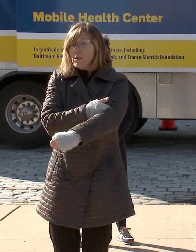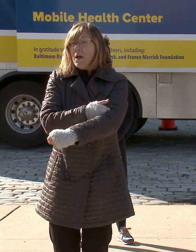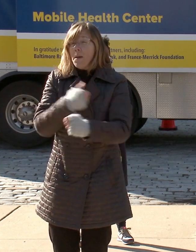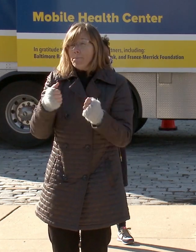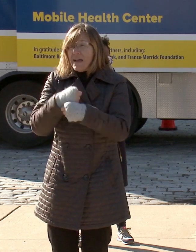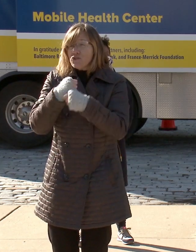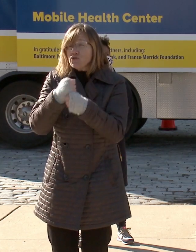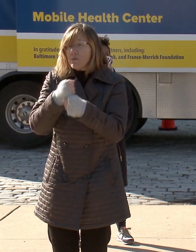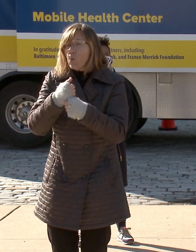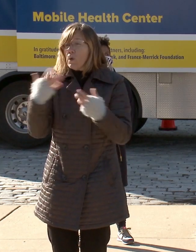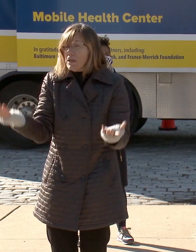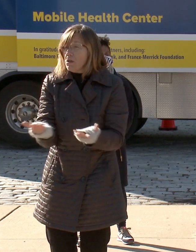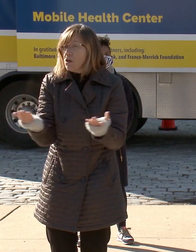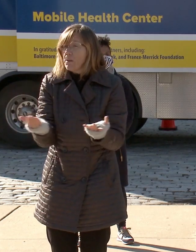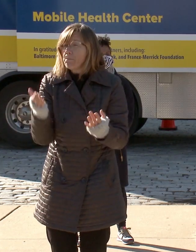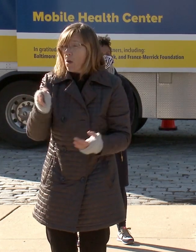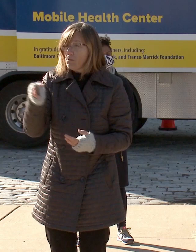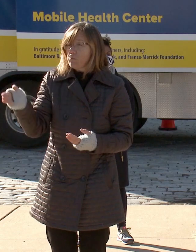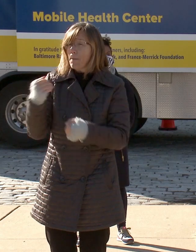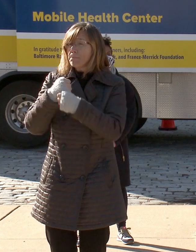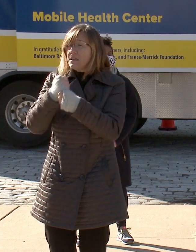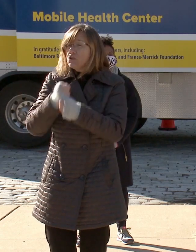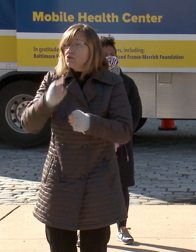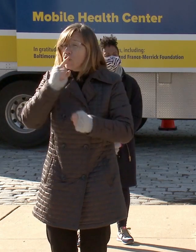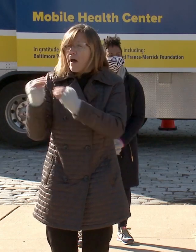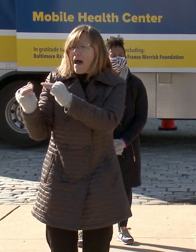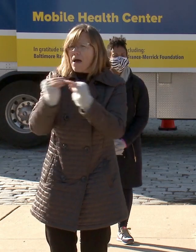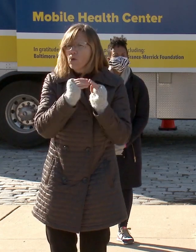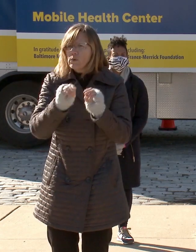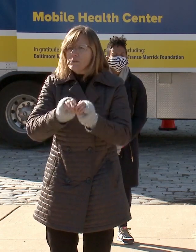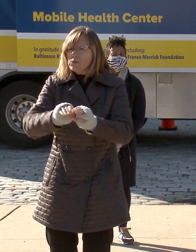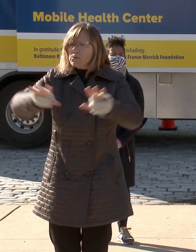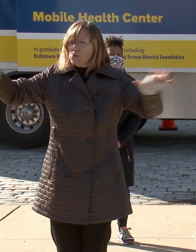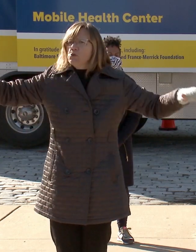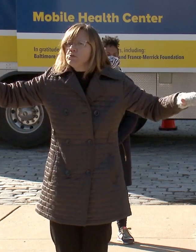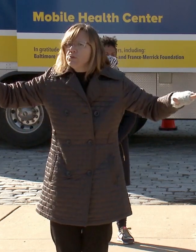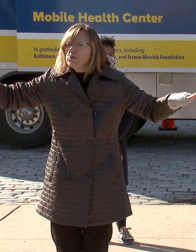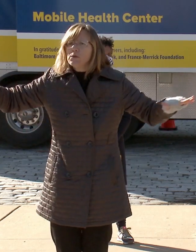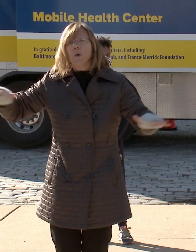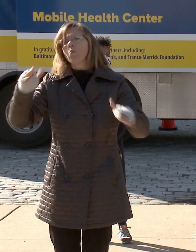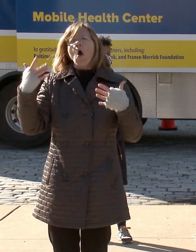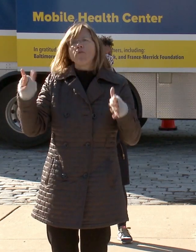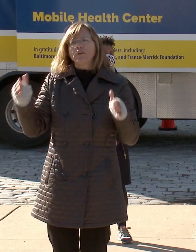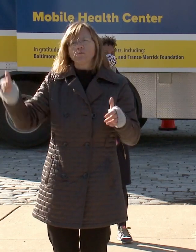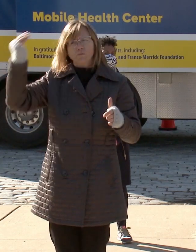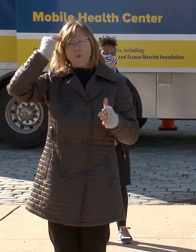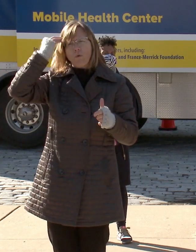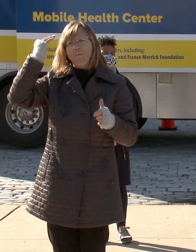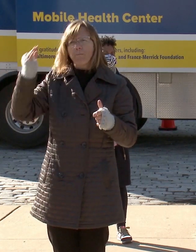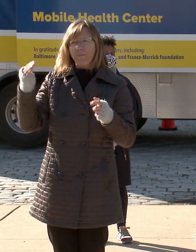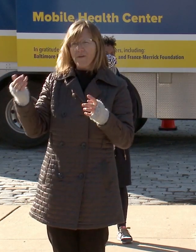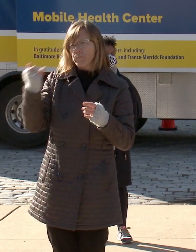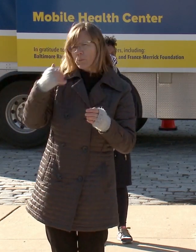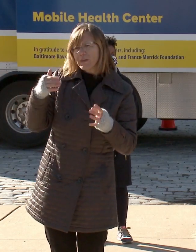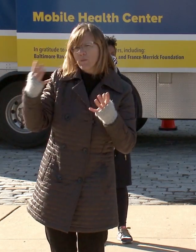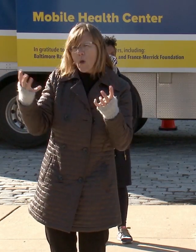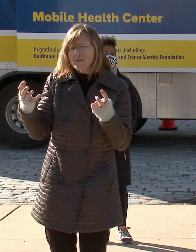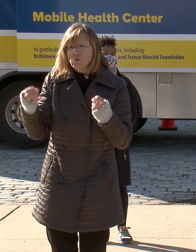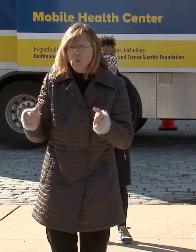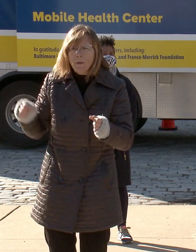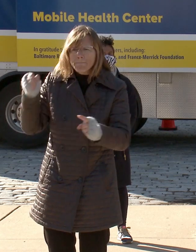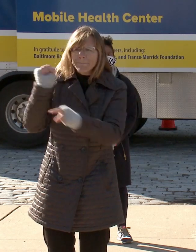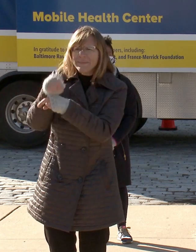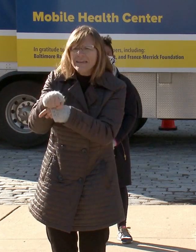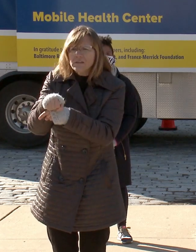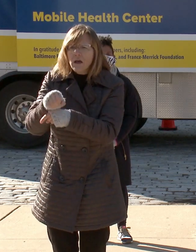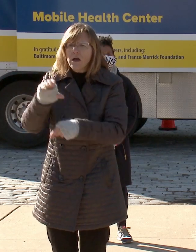to help ensure equitable vaccine distribution to our residents. We know that to to effectively combat COVID-19, we need